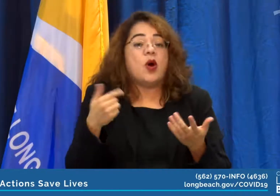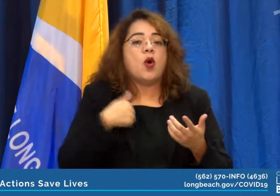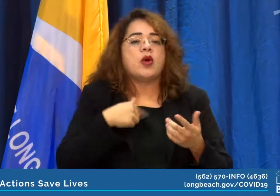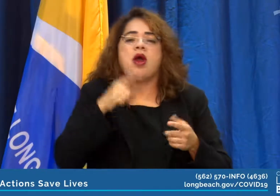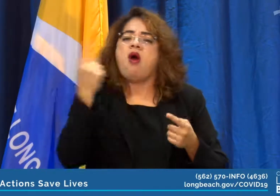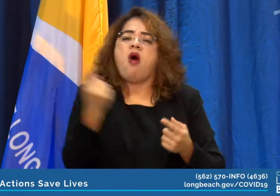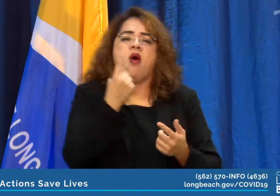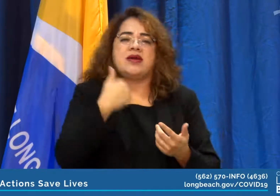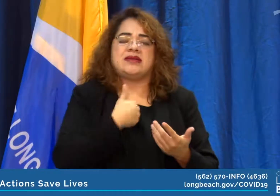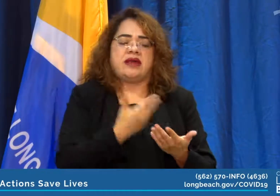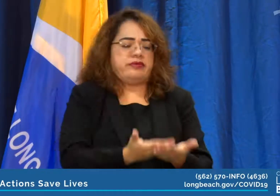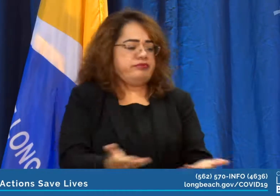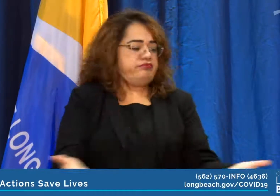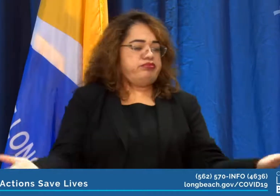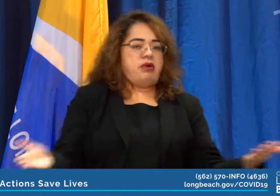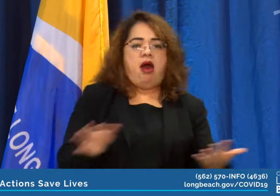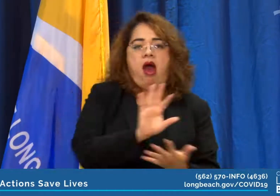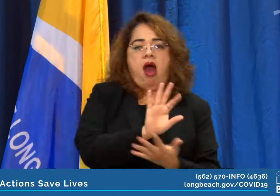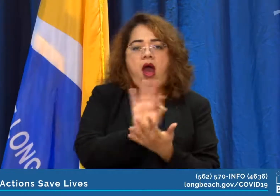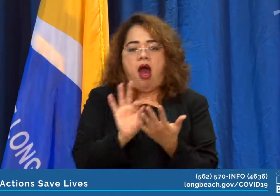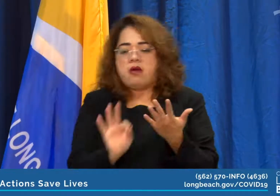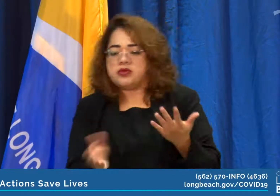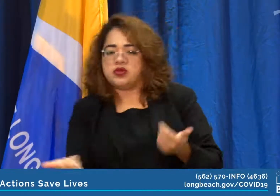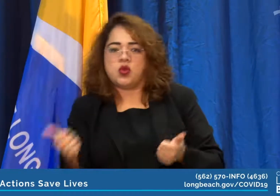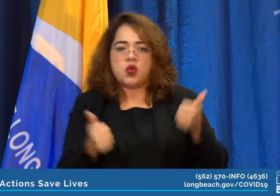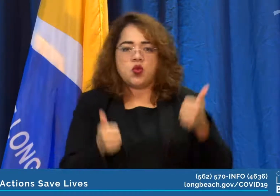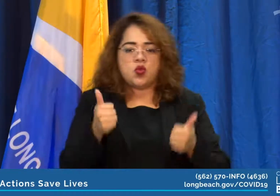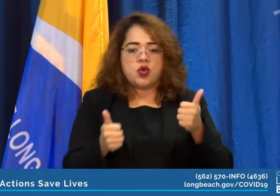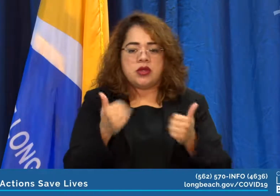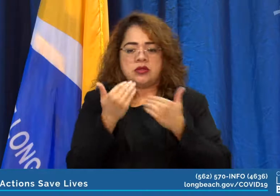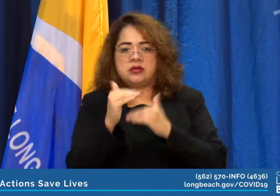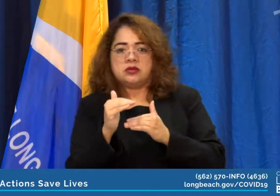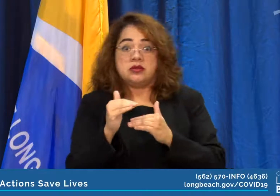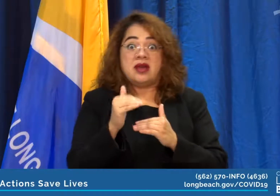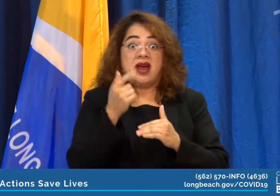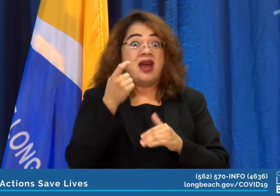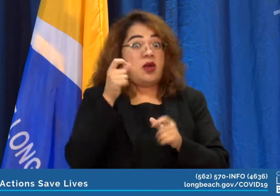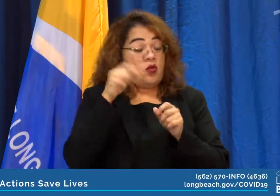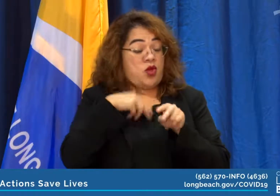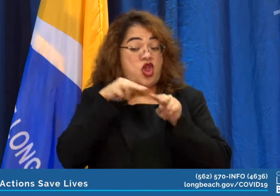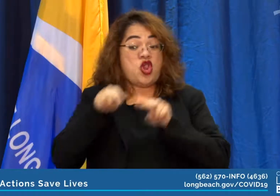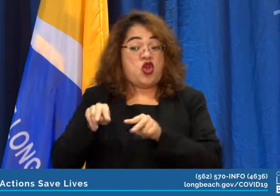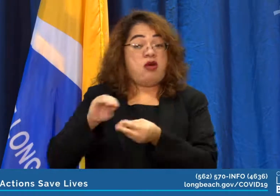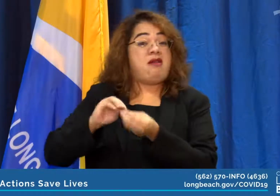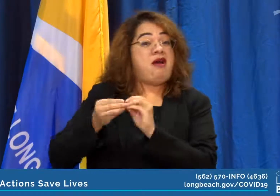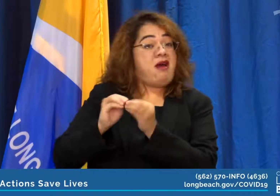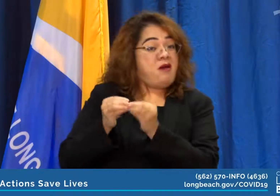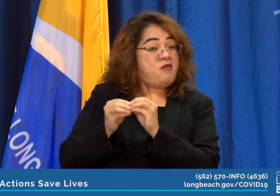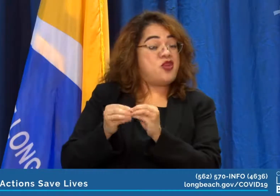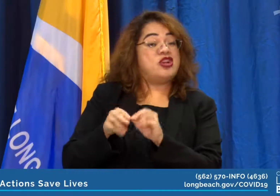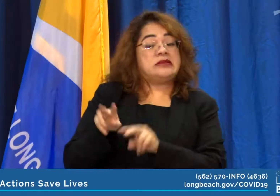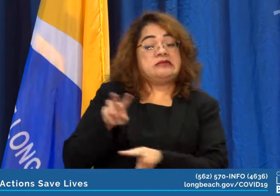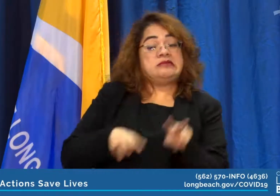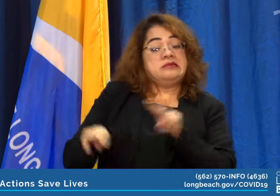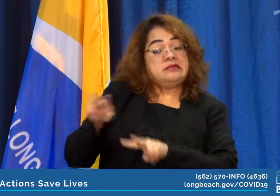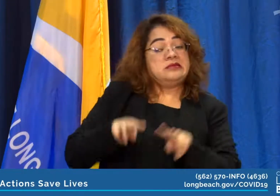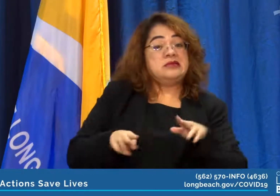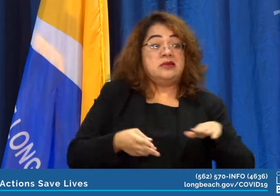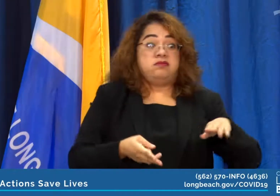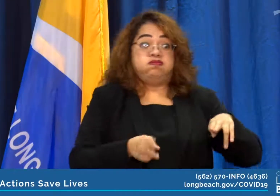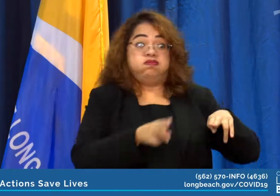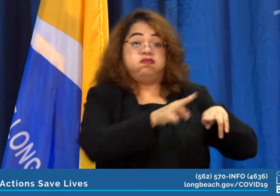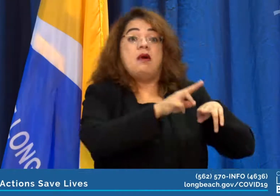are also ensuring that we have, if our hospitalization rate continues to increase, that we have the capacity